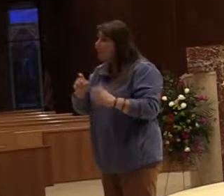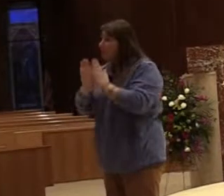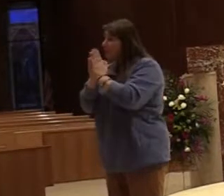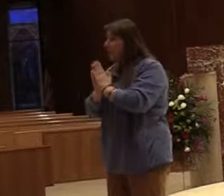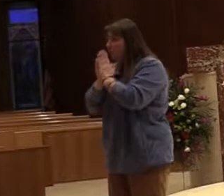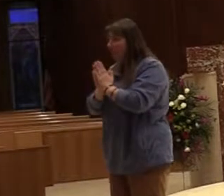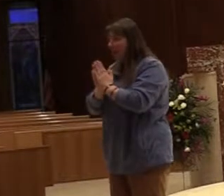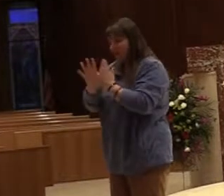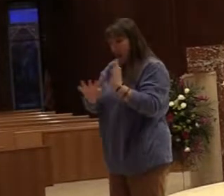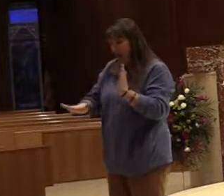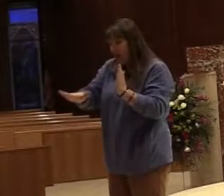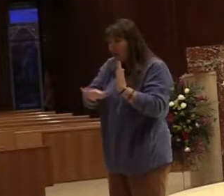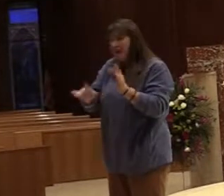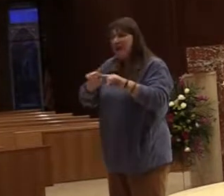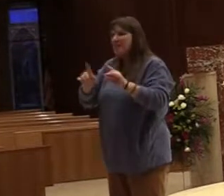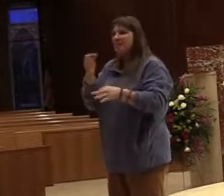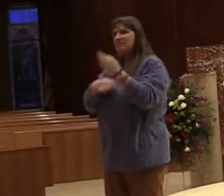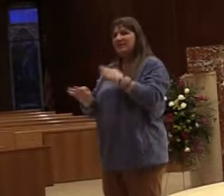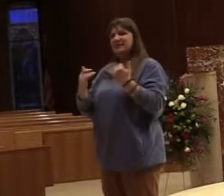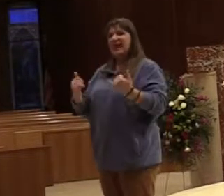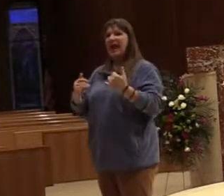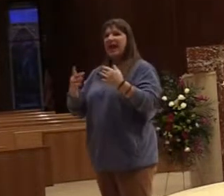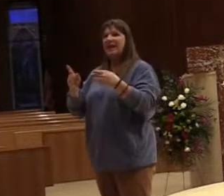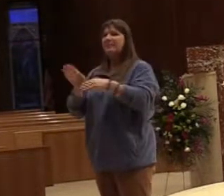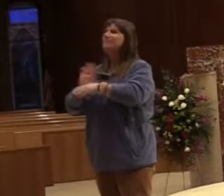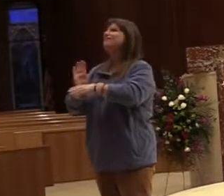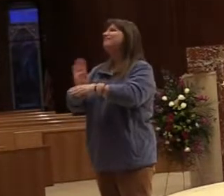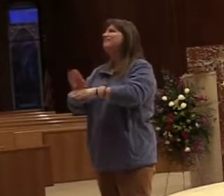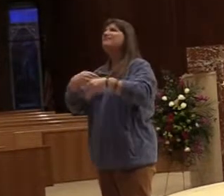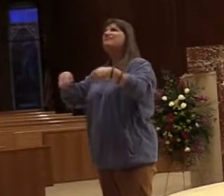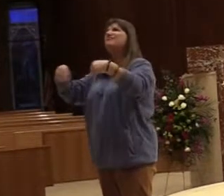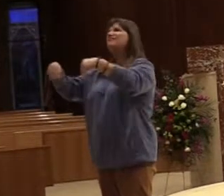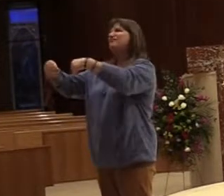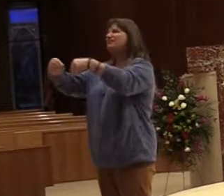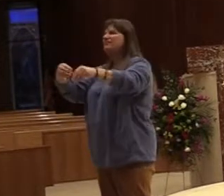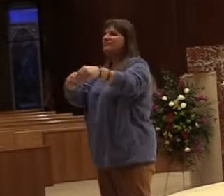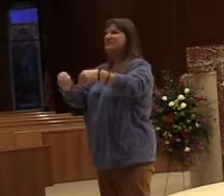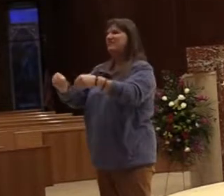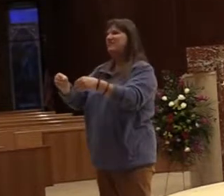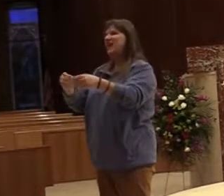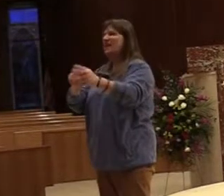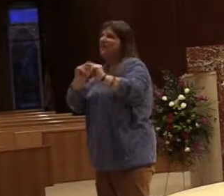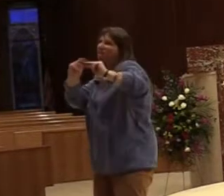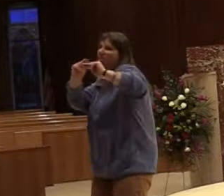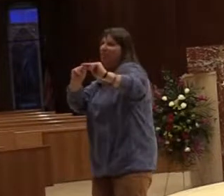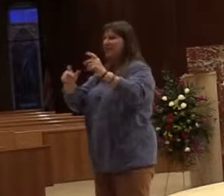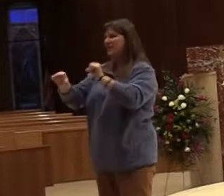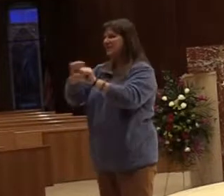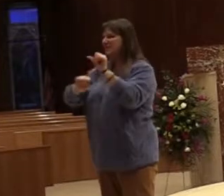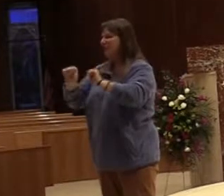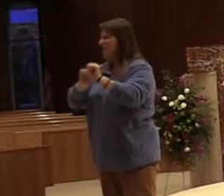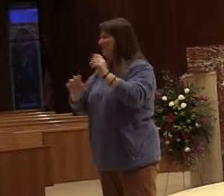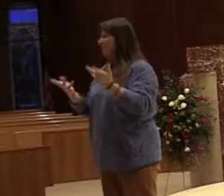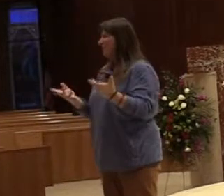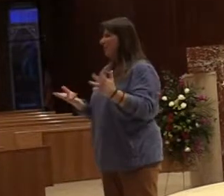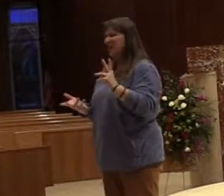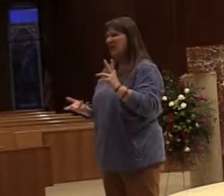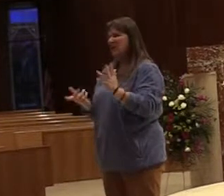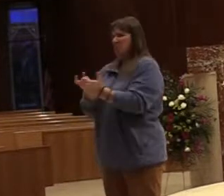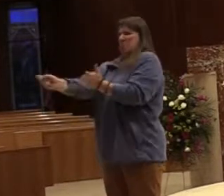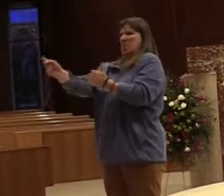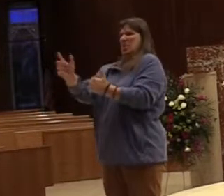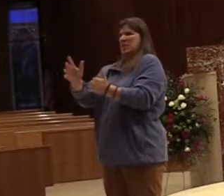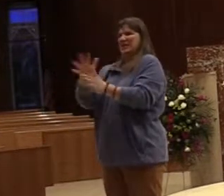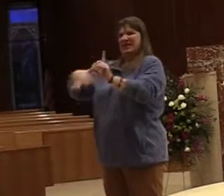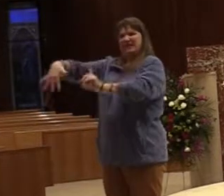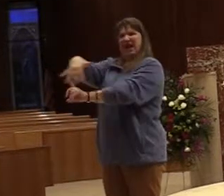where people were doing daily business, disrupting each other's lives and trying to haggle with one another. That this wouldn't have